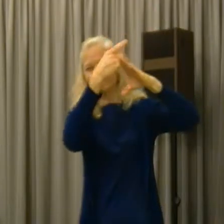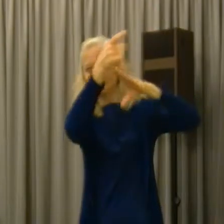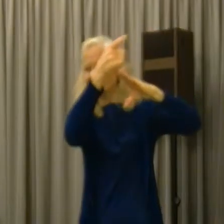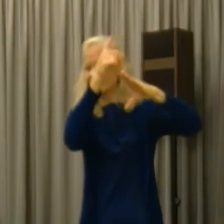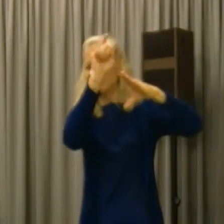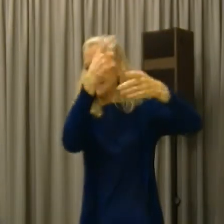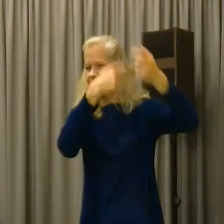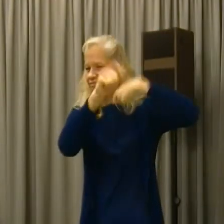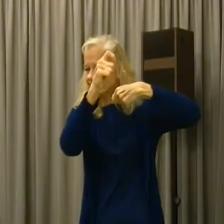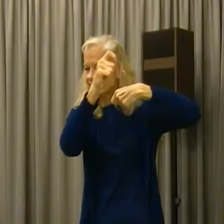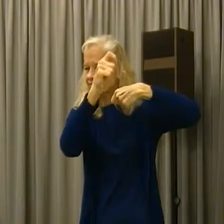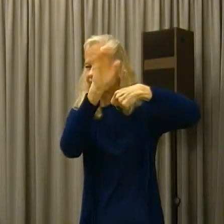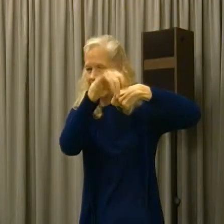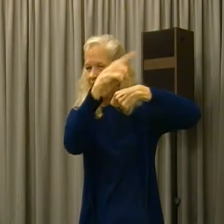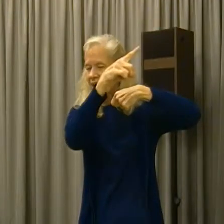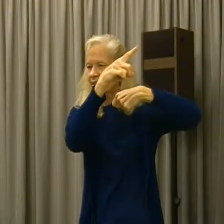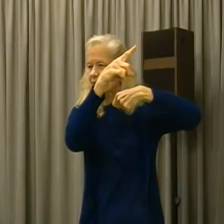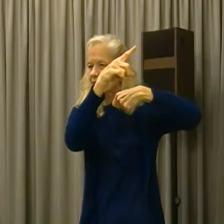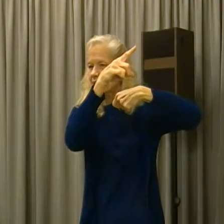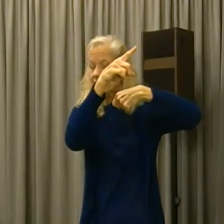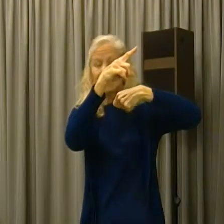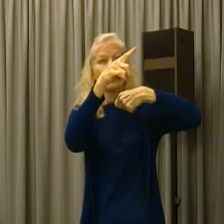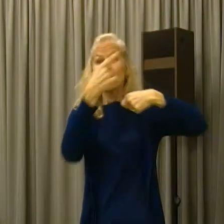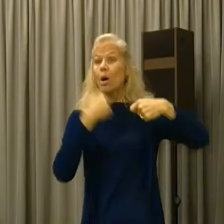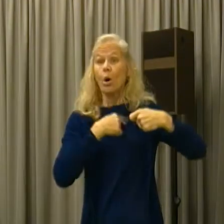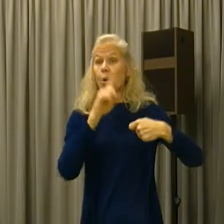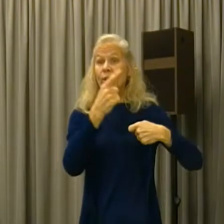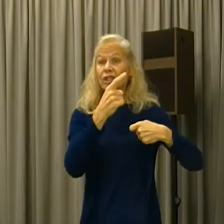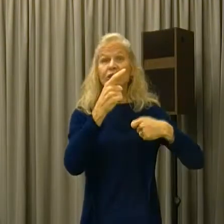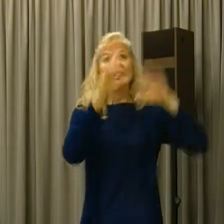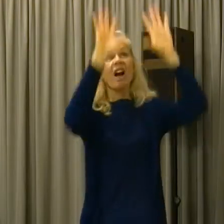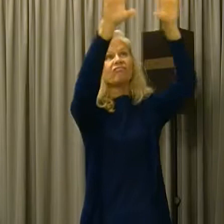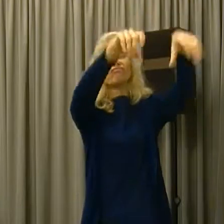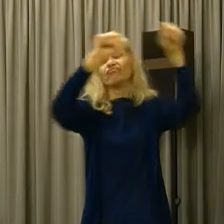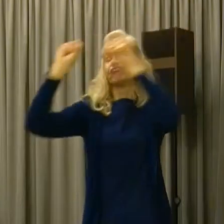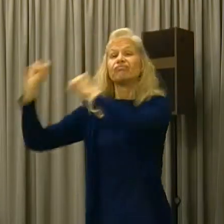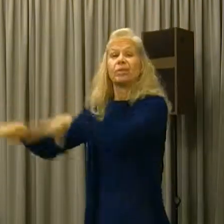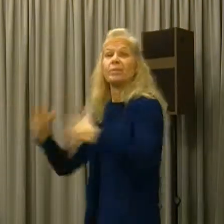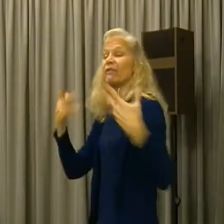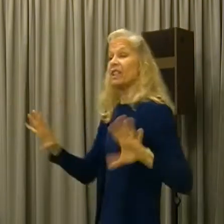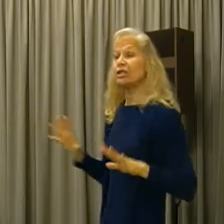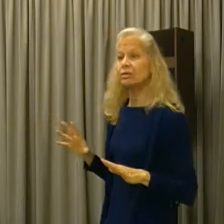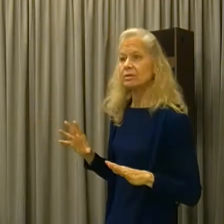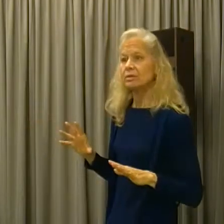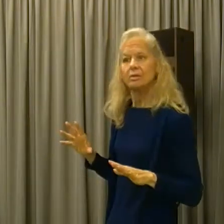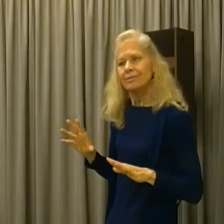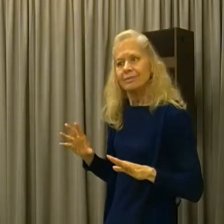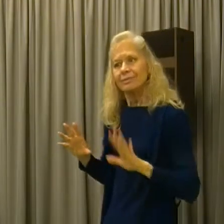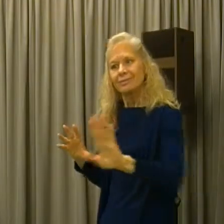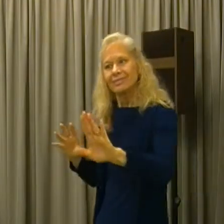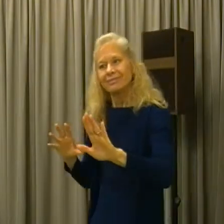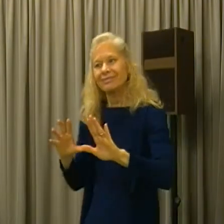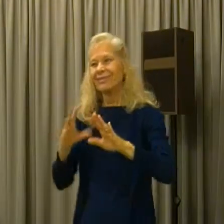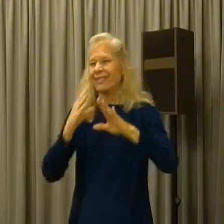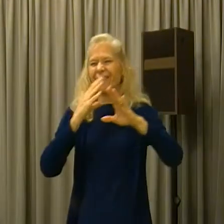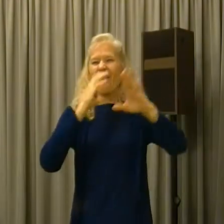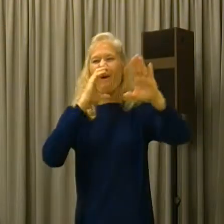Christ. Into submission to God's will. Everything that we're going to do, everything we're going to say, bring it into submission to God's